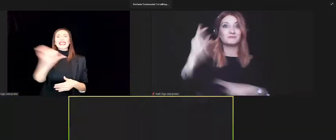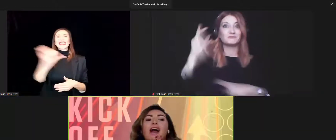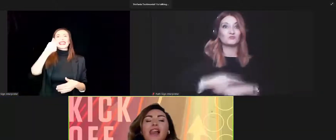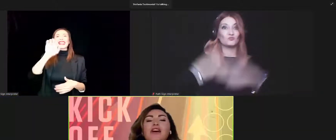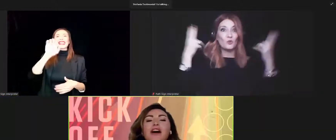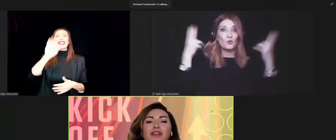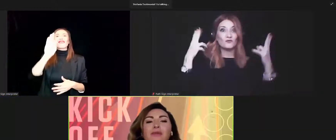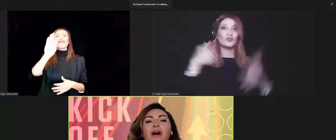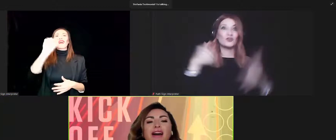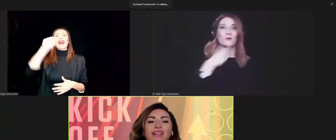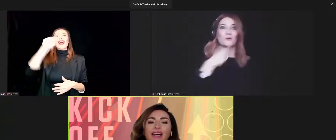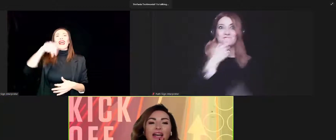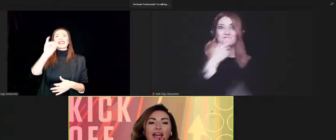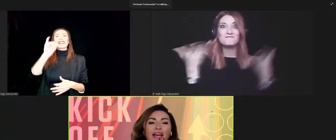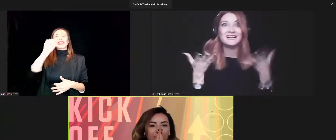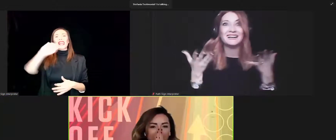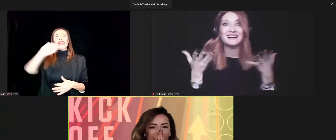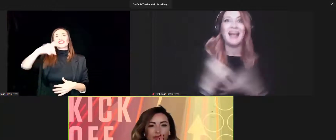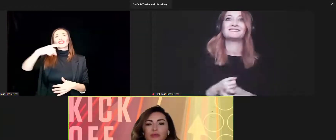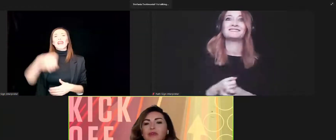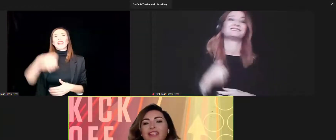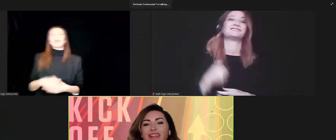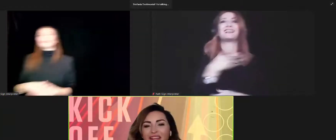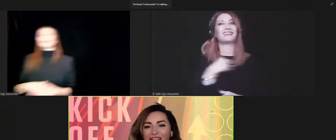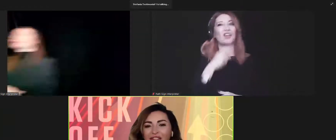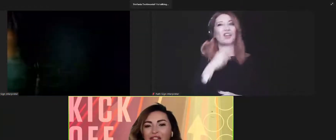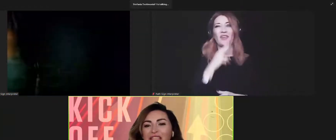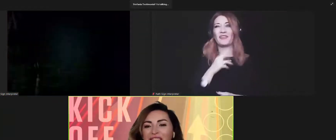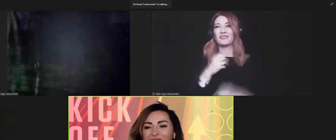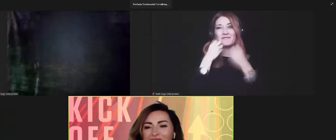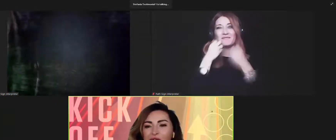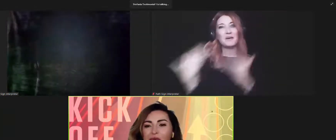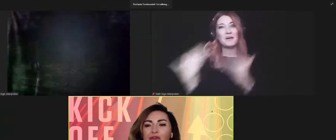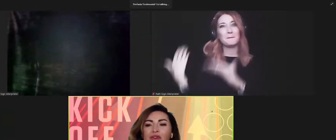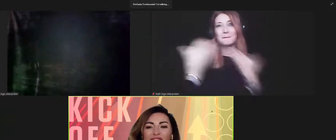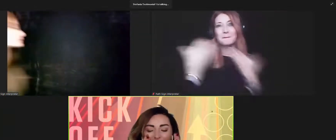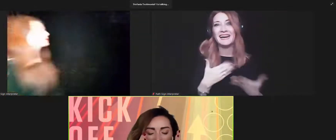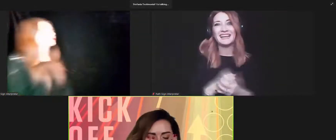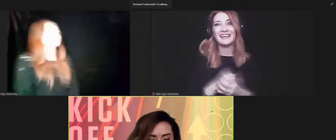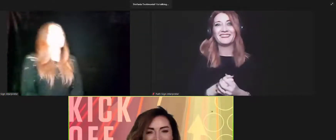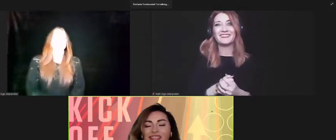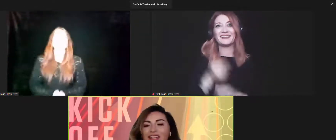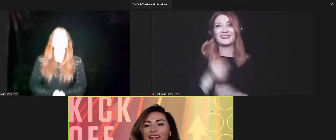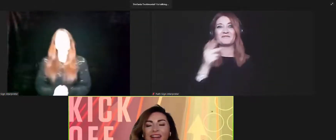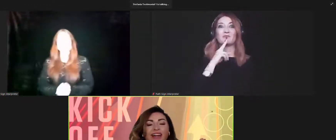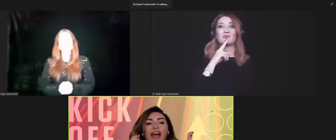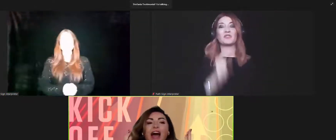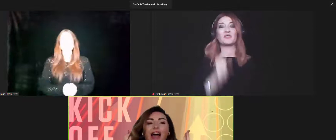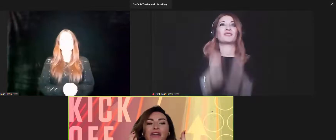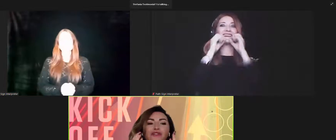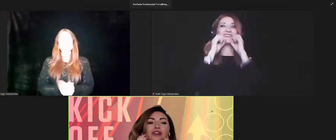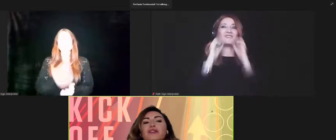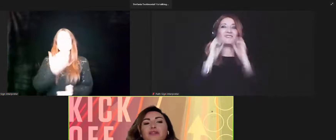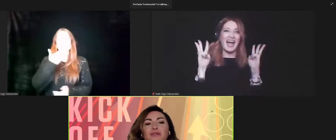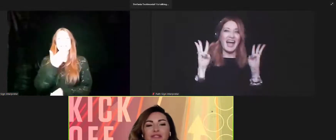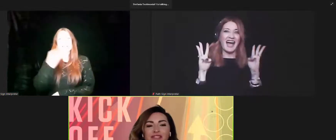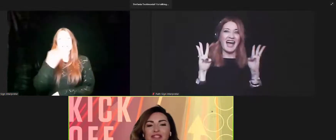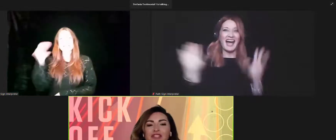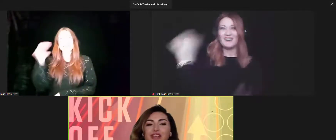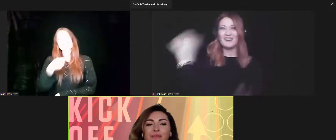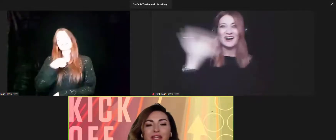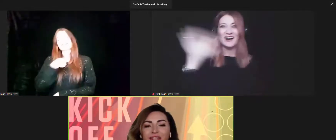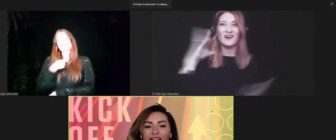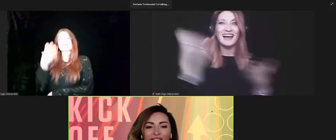Wow! Hello everyone! I'm proud to be here talking in Zoom with Frazer. I follow you